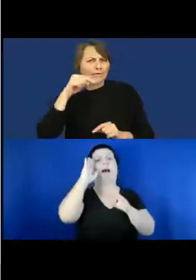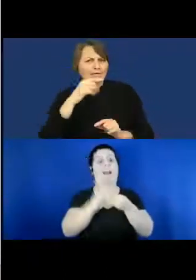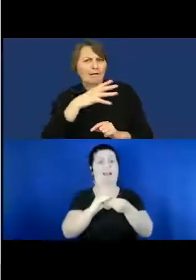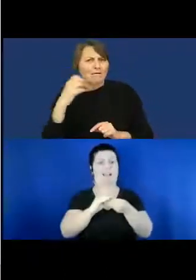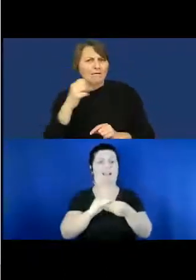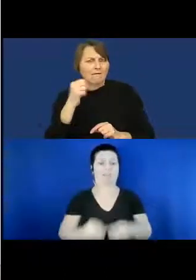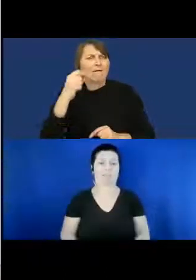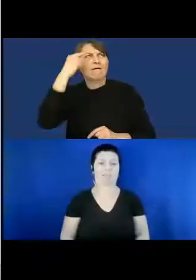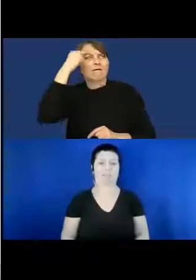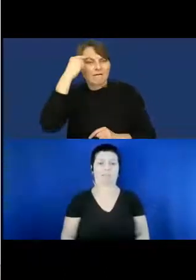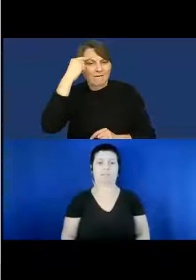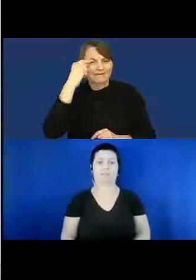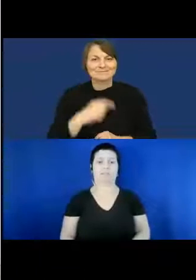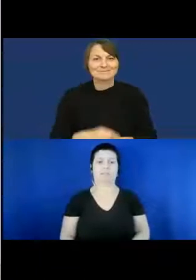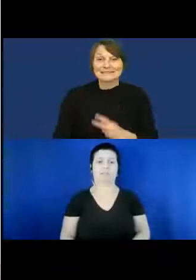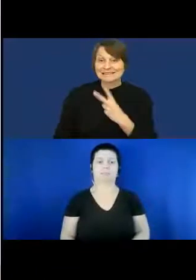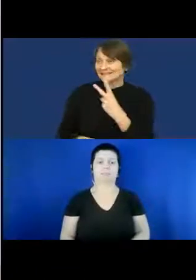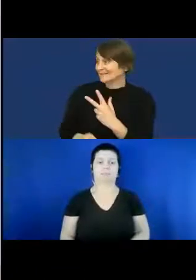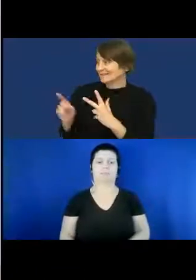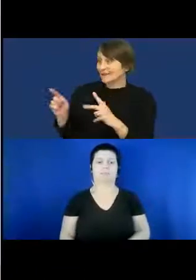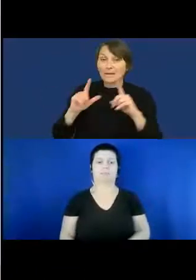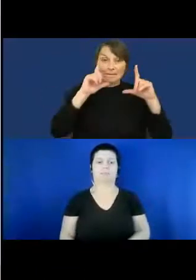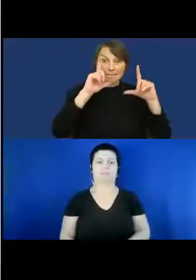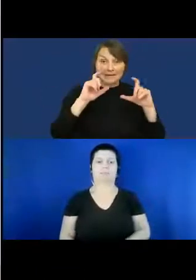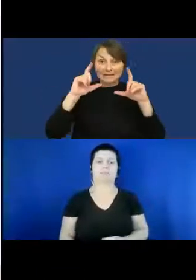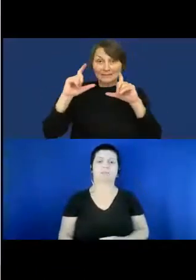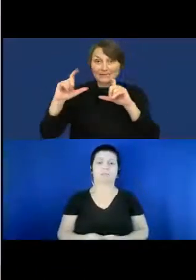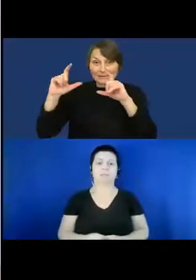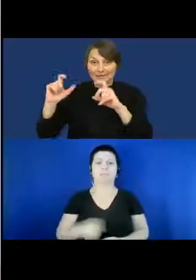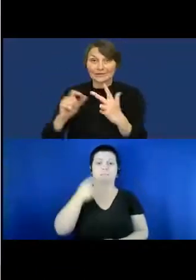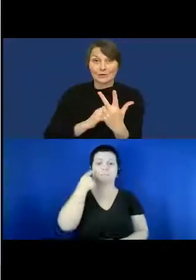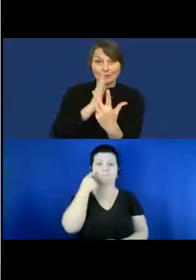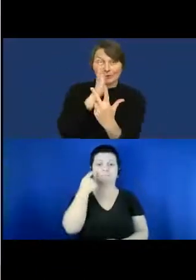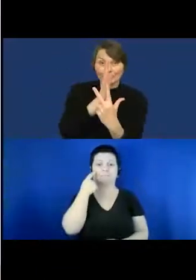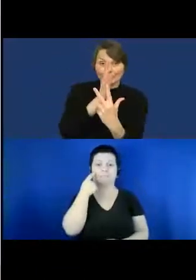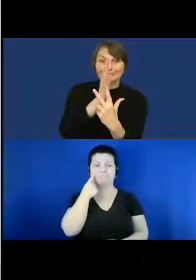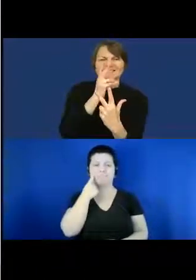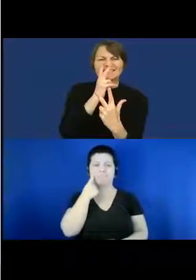see in the middle here the vibration motors that